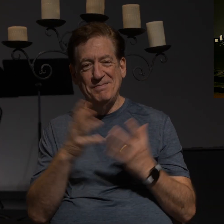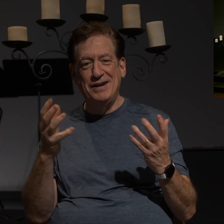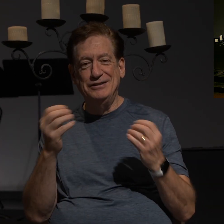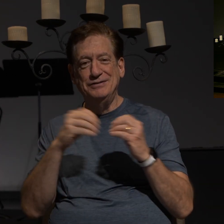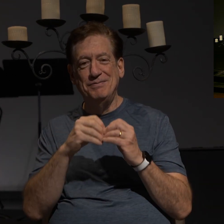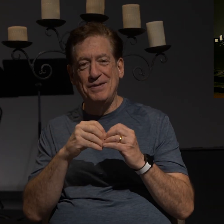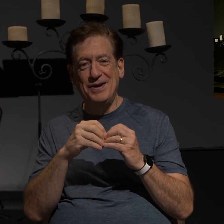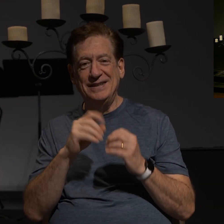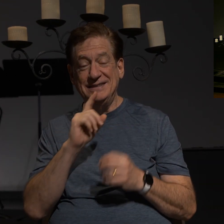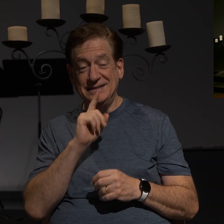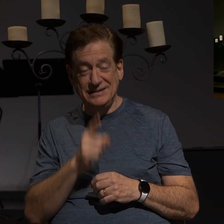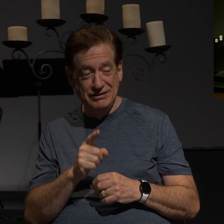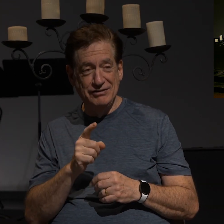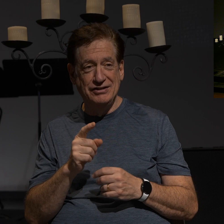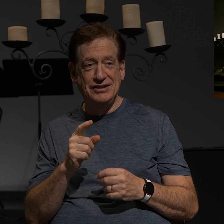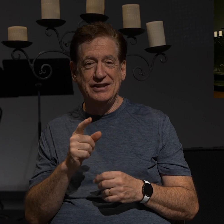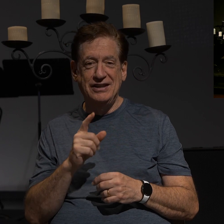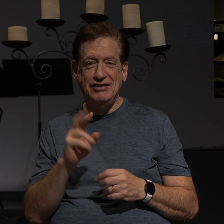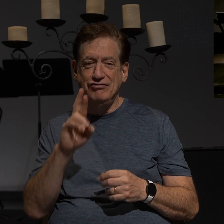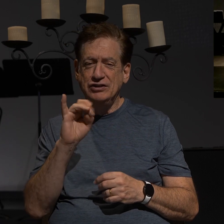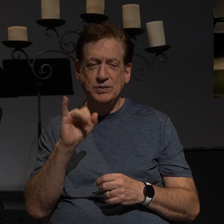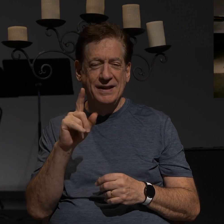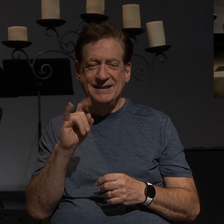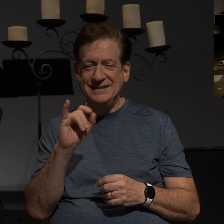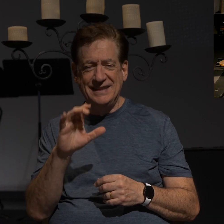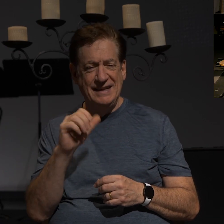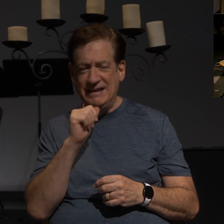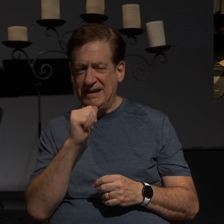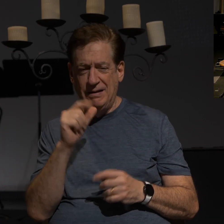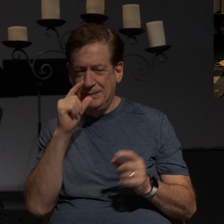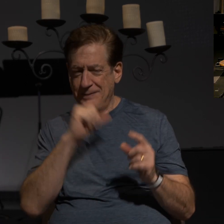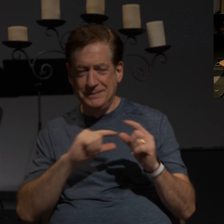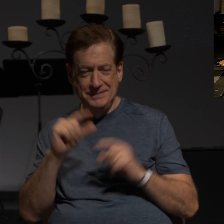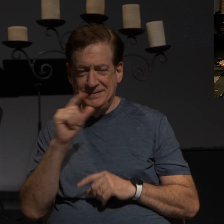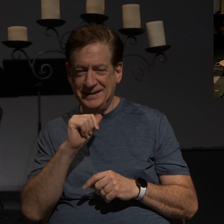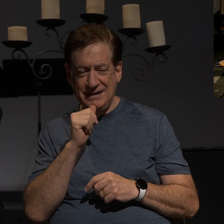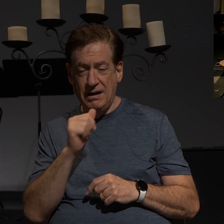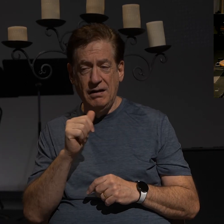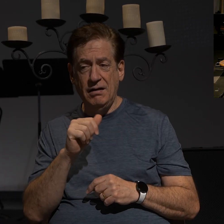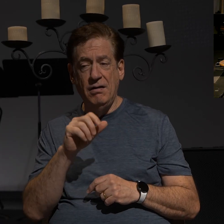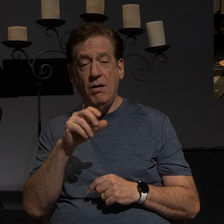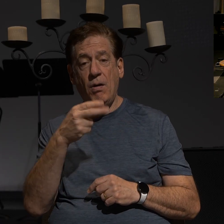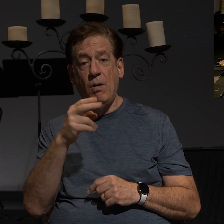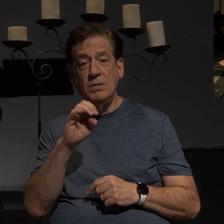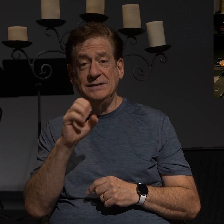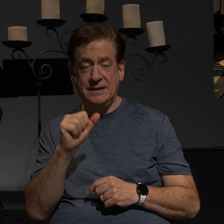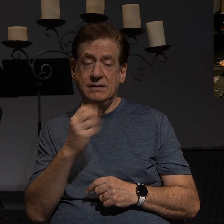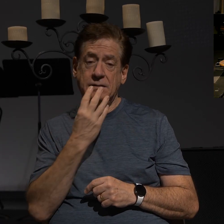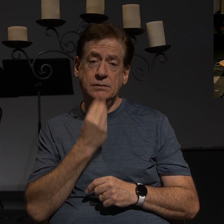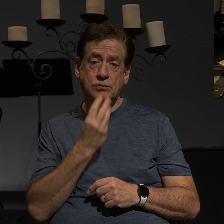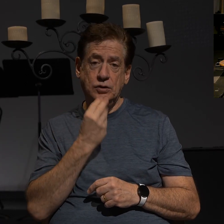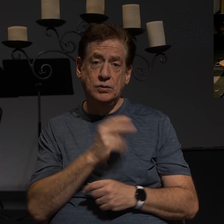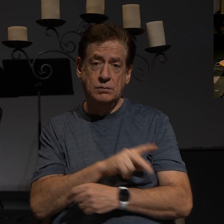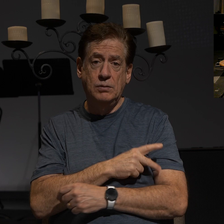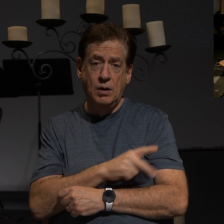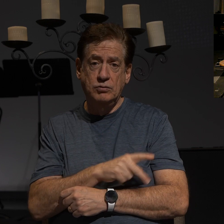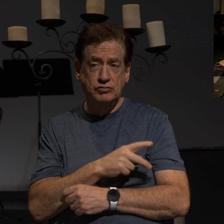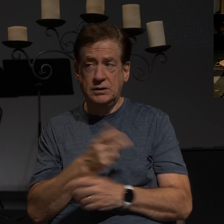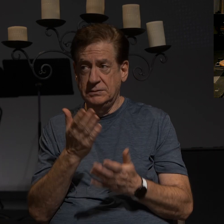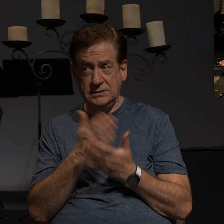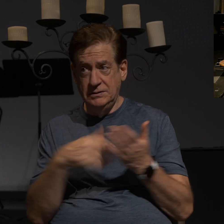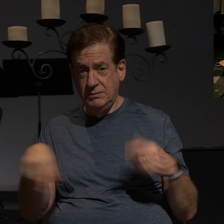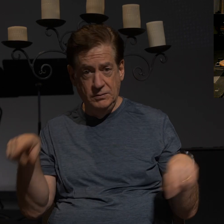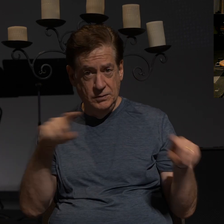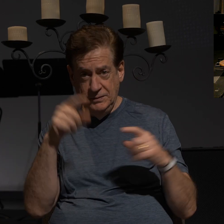much more realistic and not full of this goofiness. Hosea's poetry was, and Hebrew poetry in general is maybe something we're not